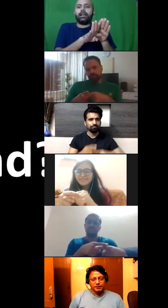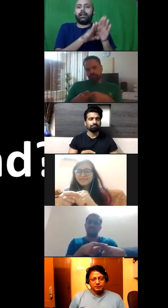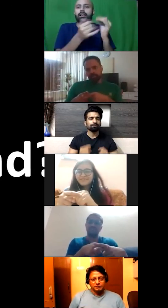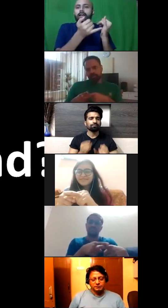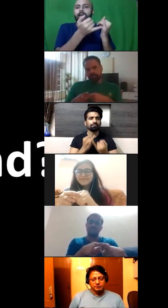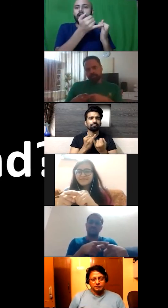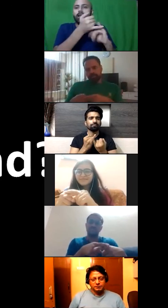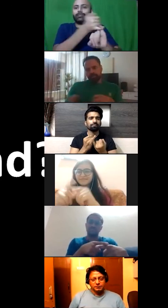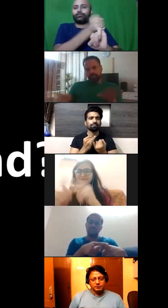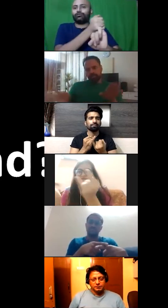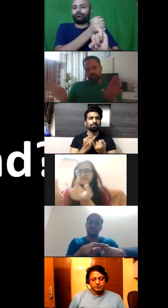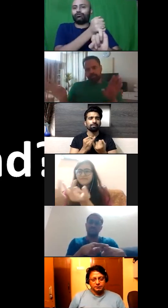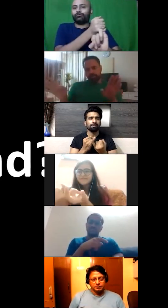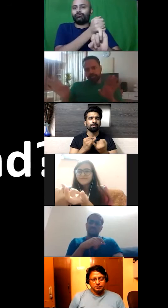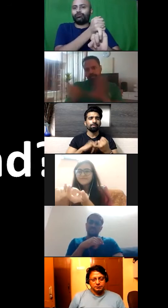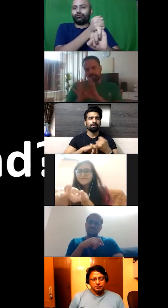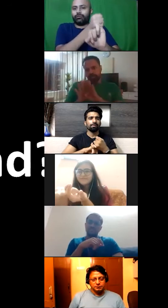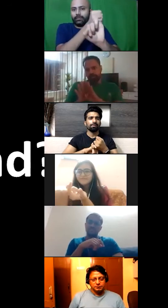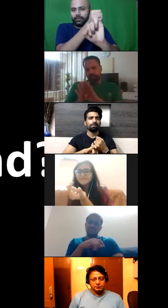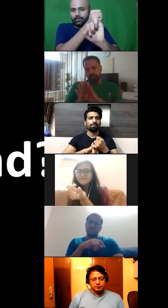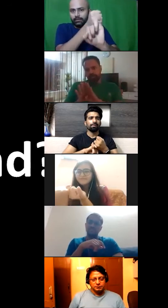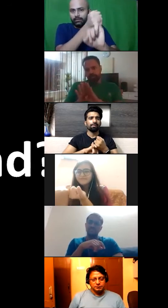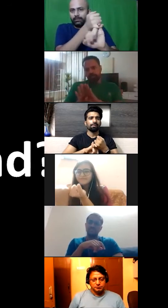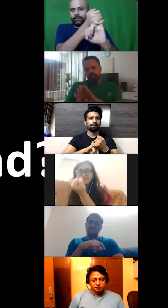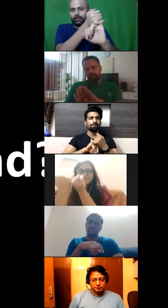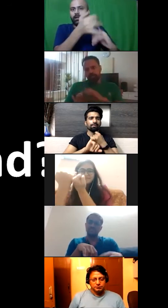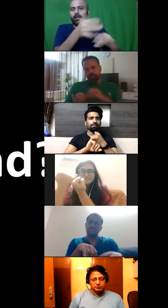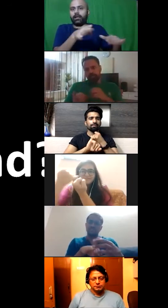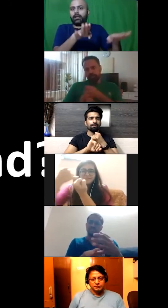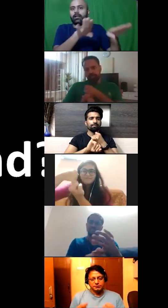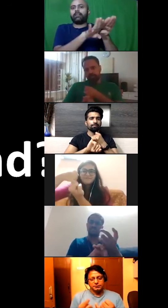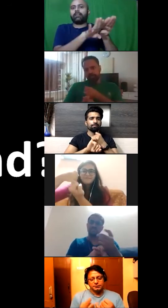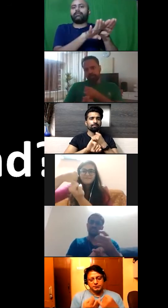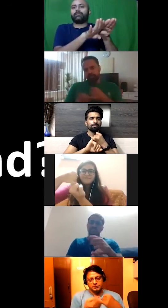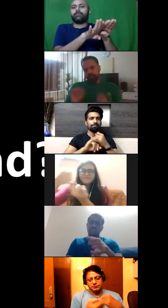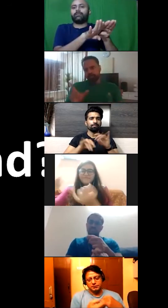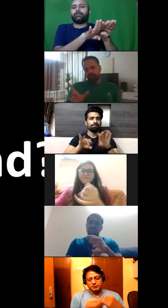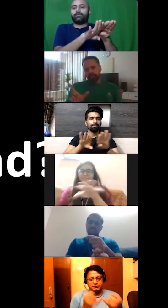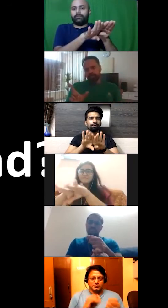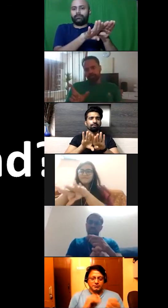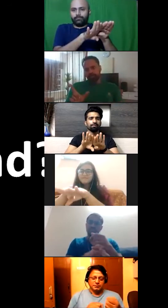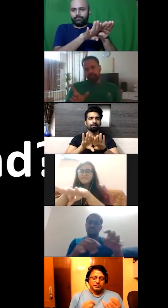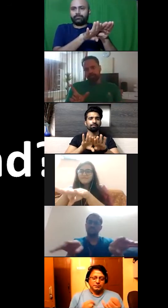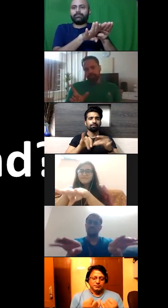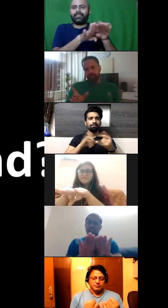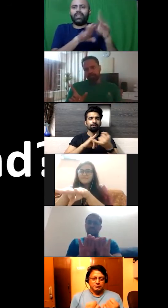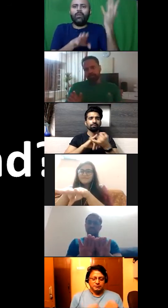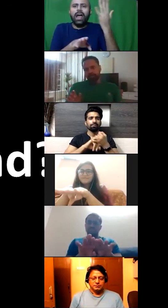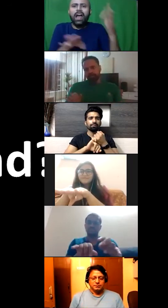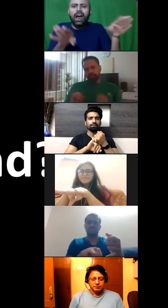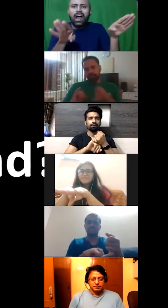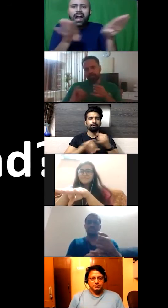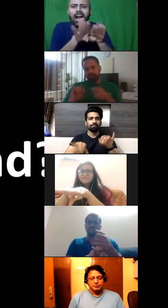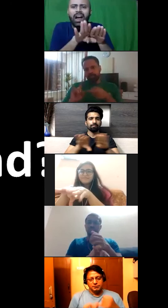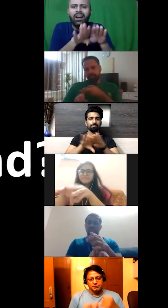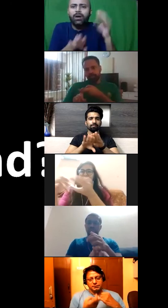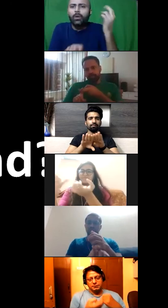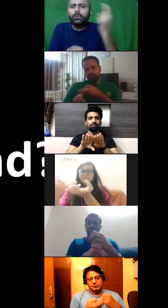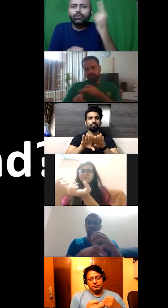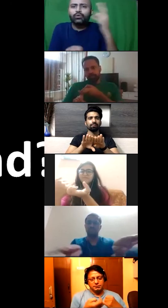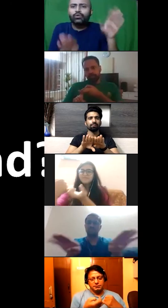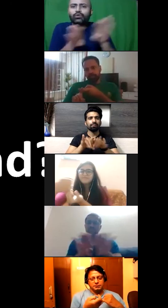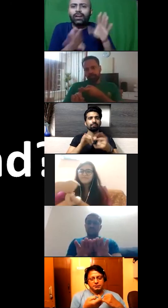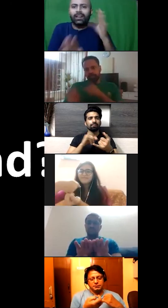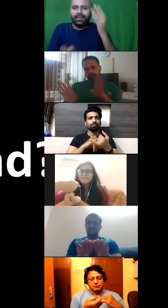For Sunday, S. This is a sign for S. S and close.